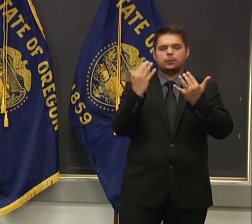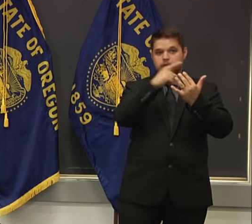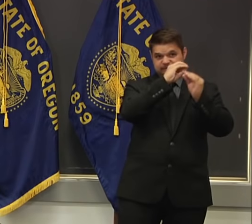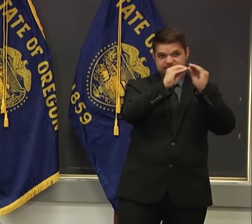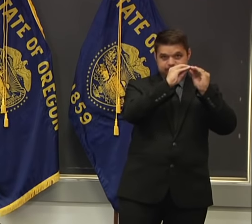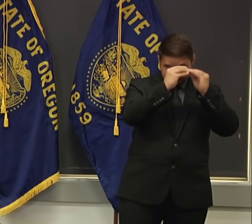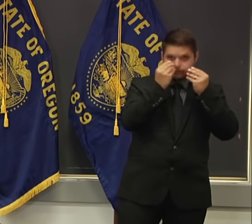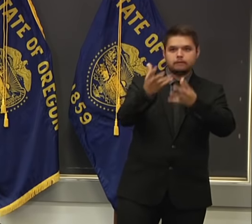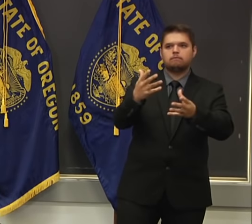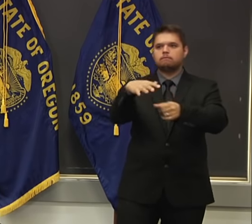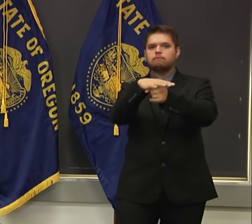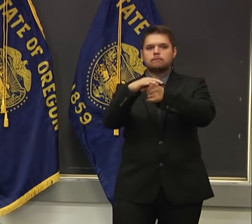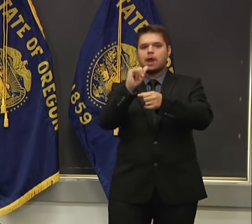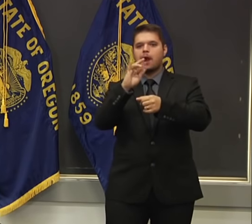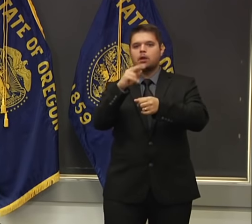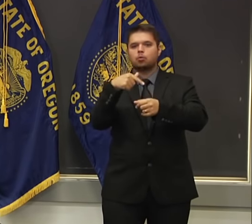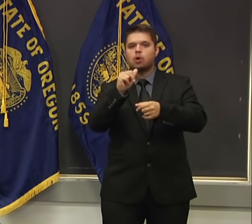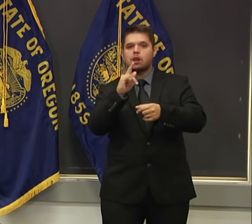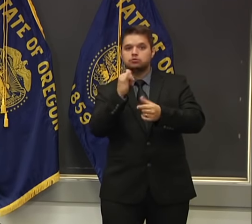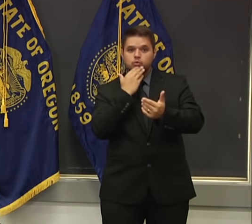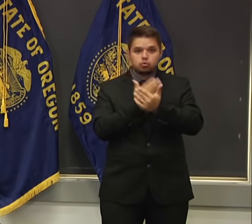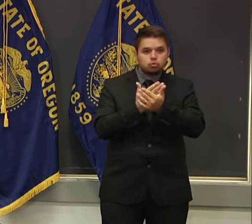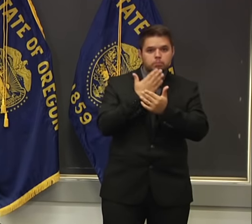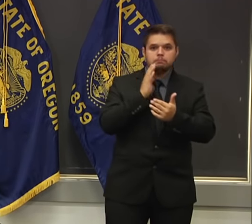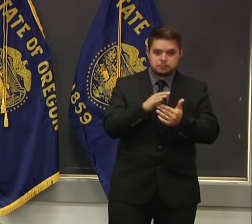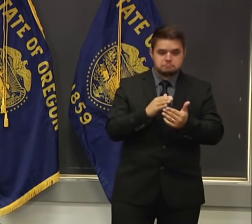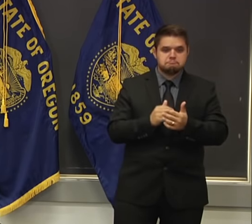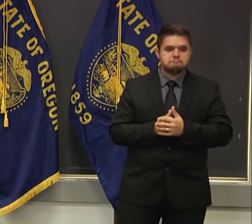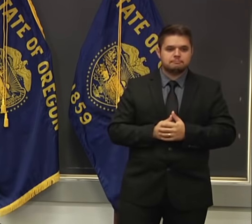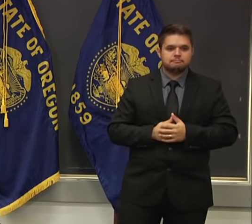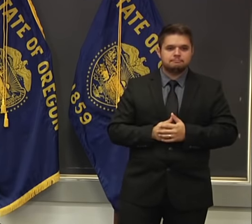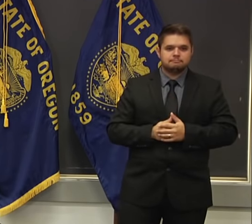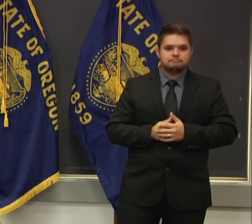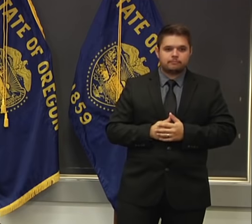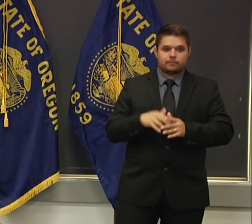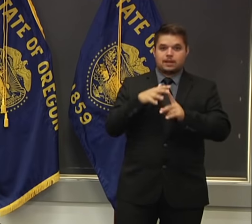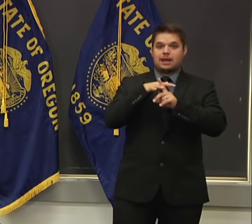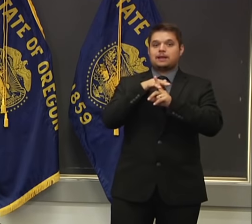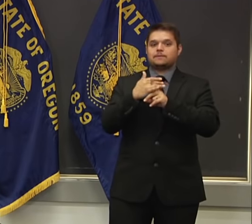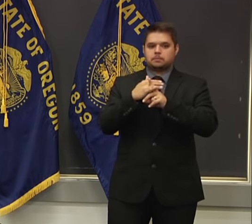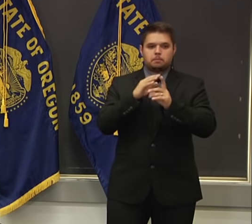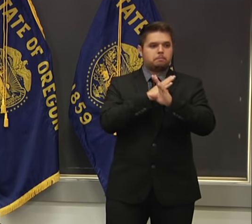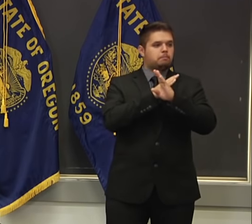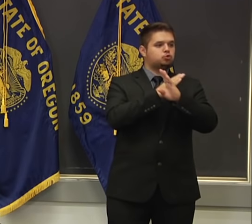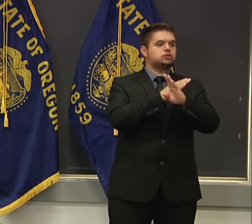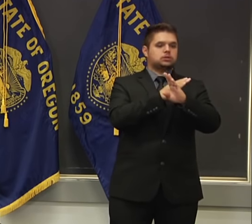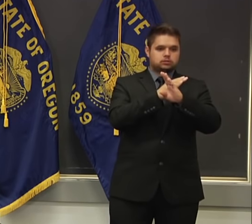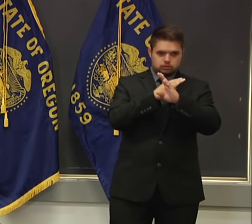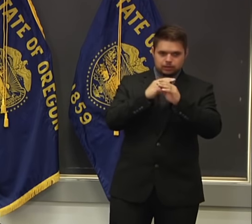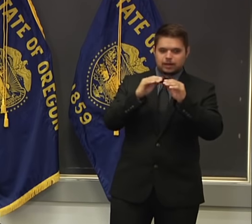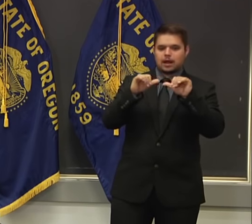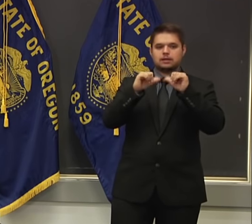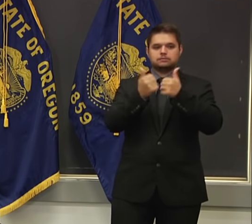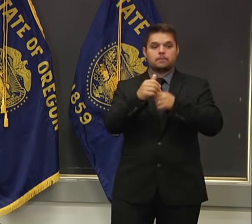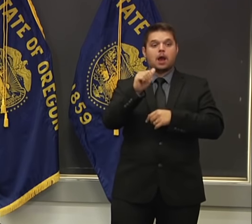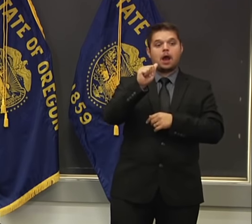Another place to go on the web is the Environmental Protection Agency's website, which is